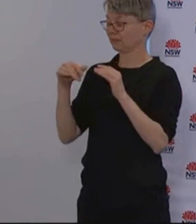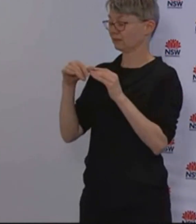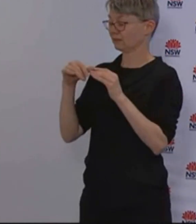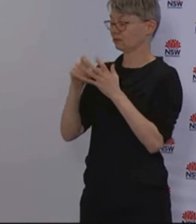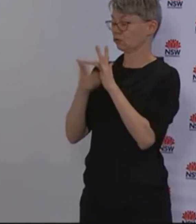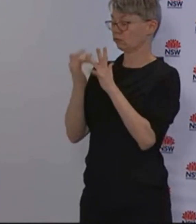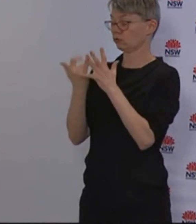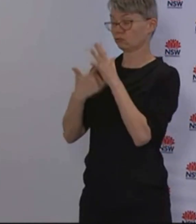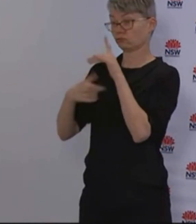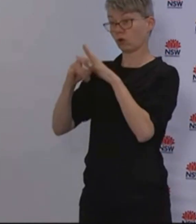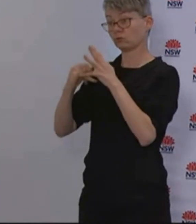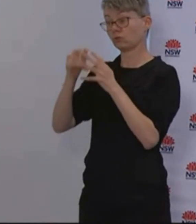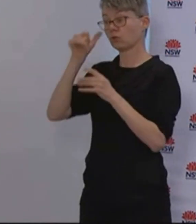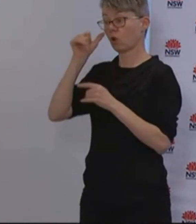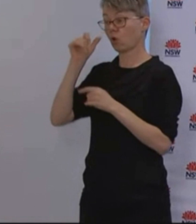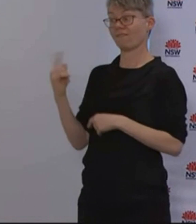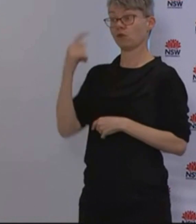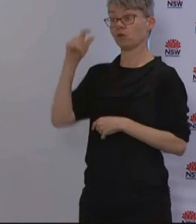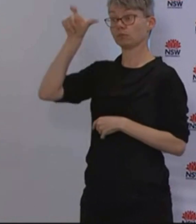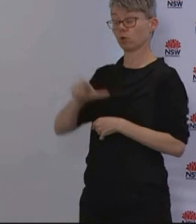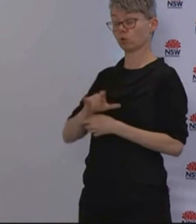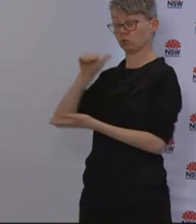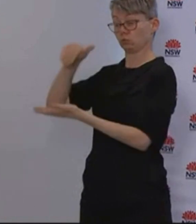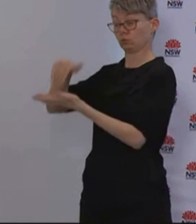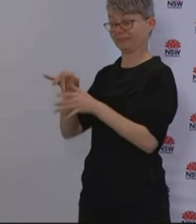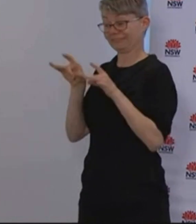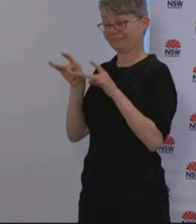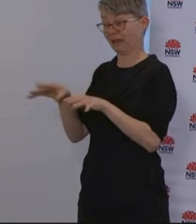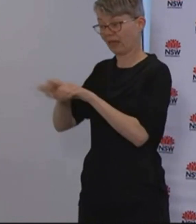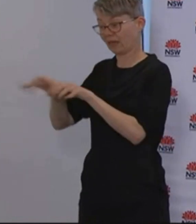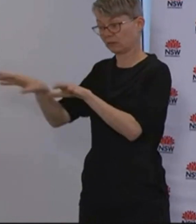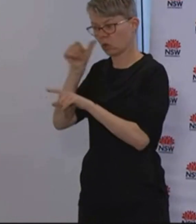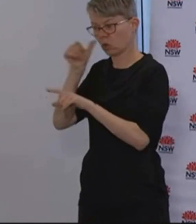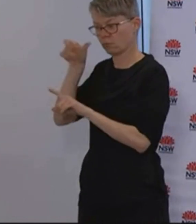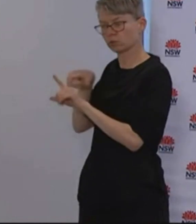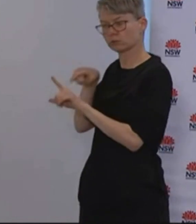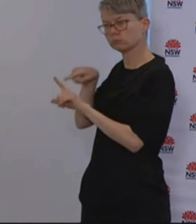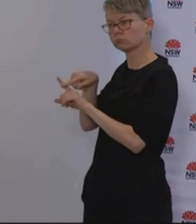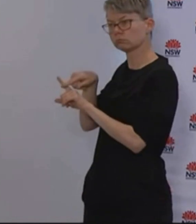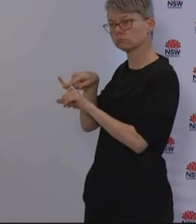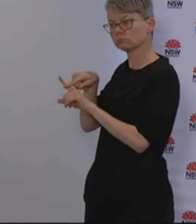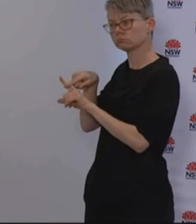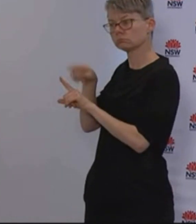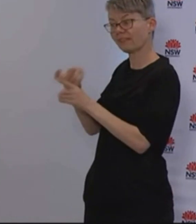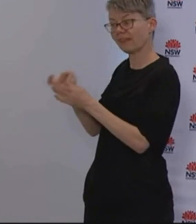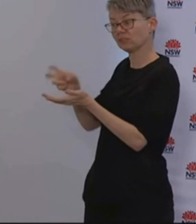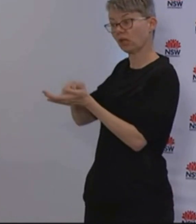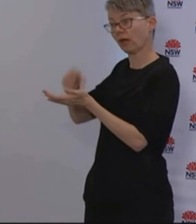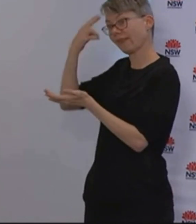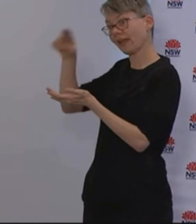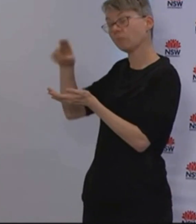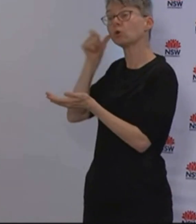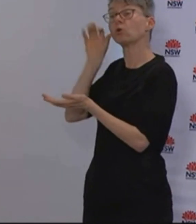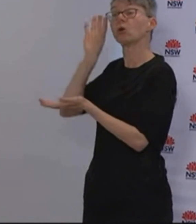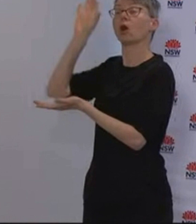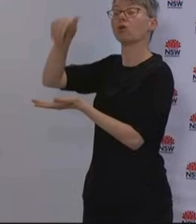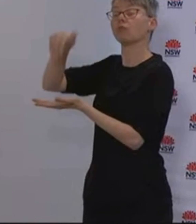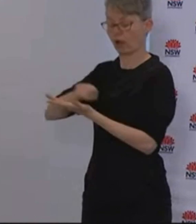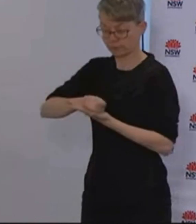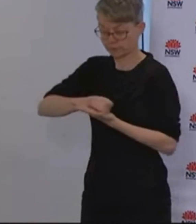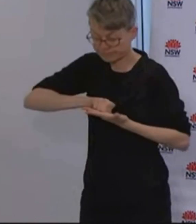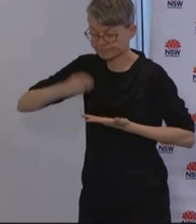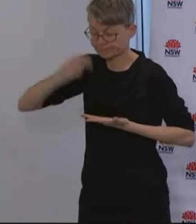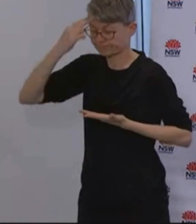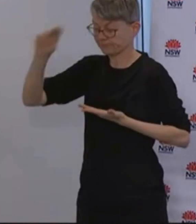the identity of the patient zero, so the person that kind of started that cluster? And if so, did they sign in when they came into the pub? And if